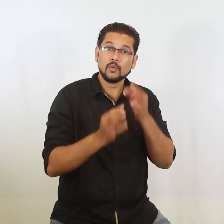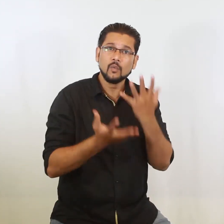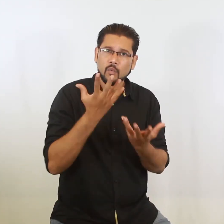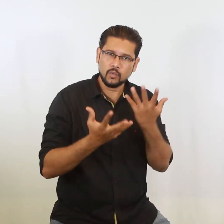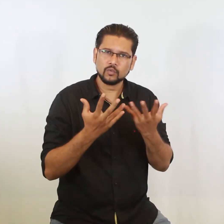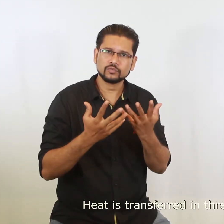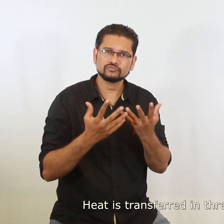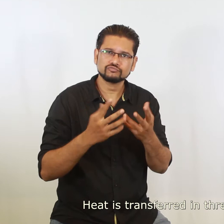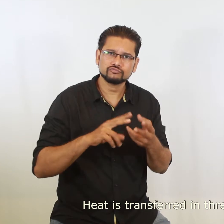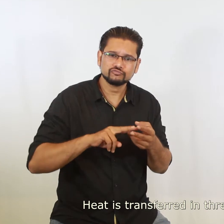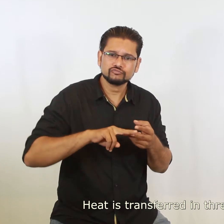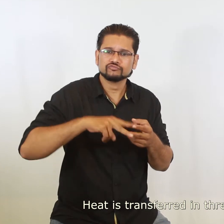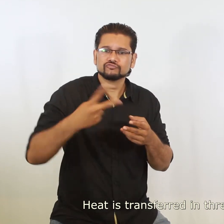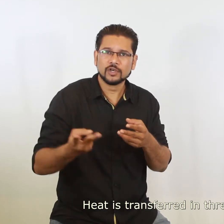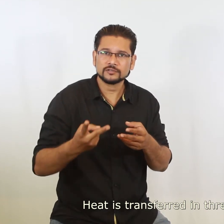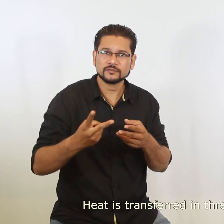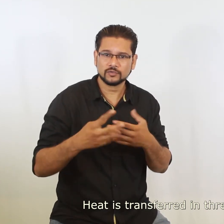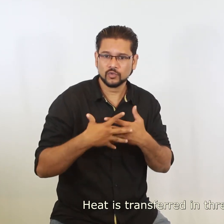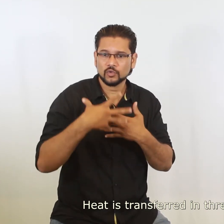Heat is transferred in three ways.